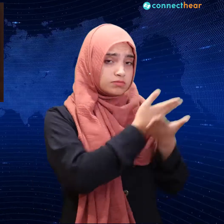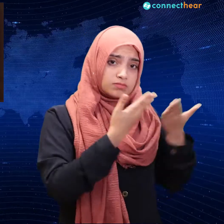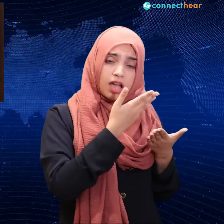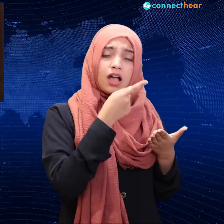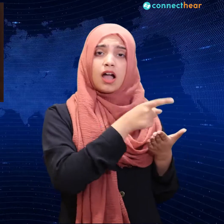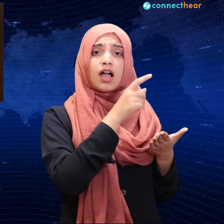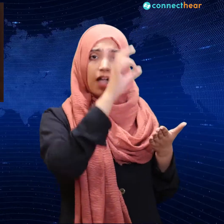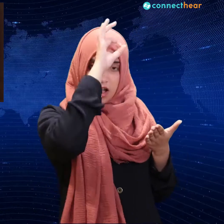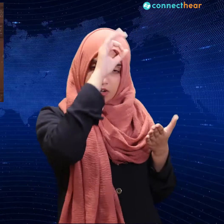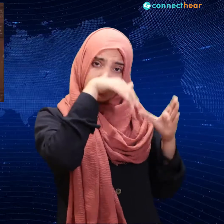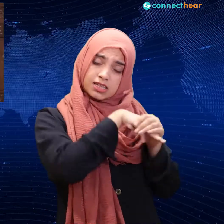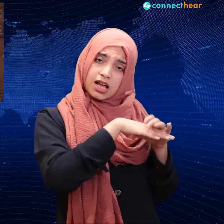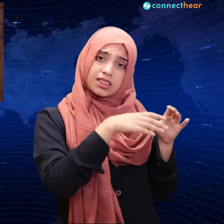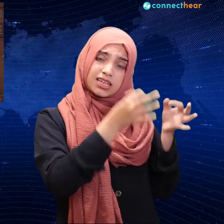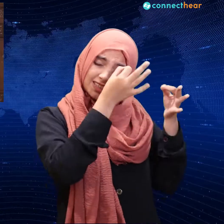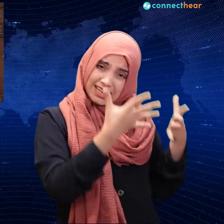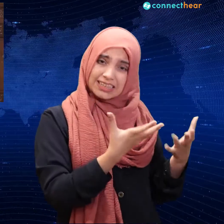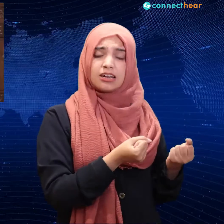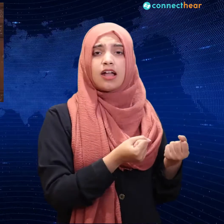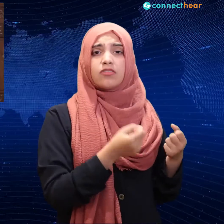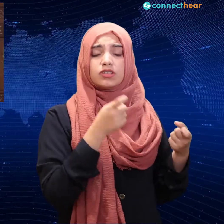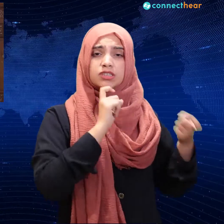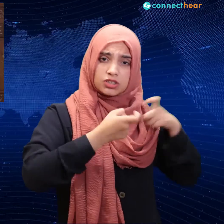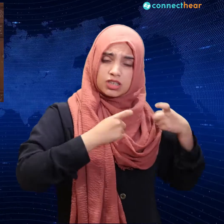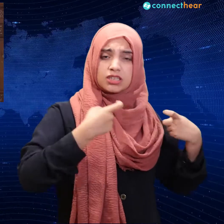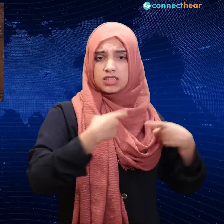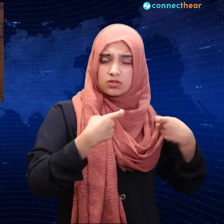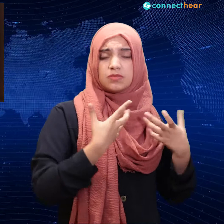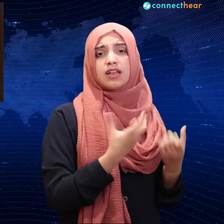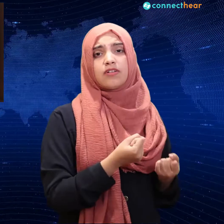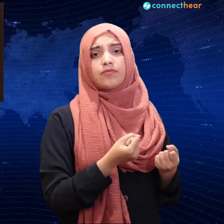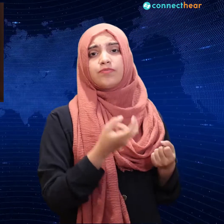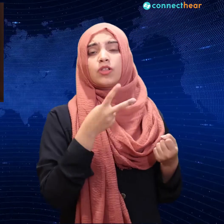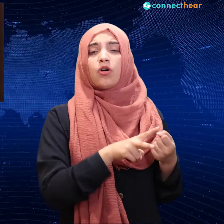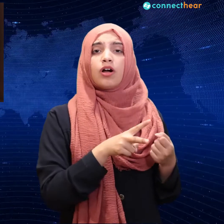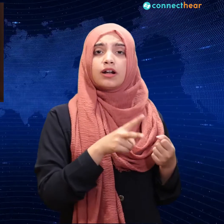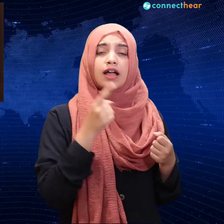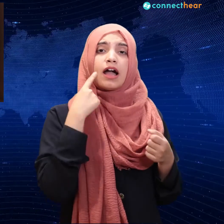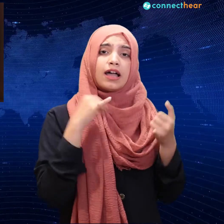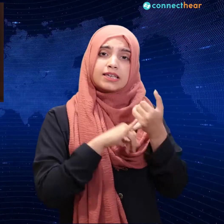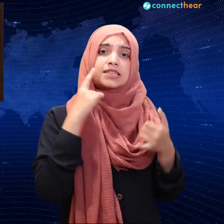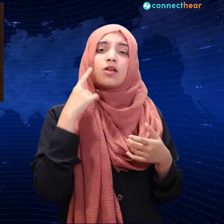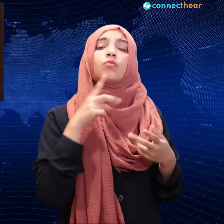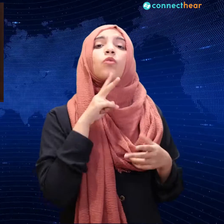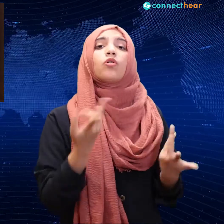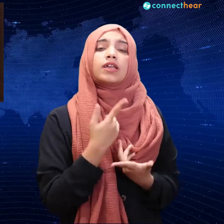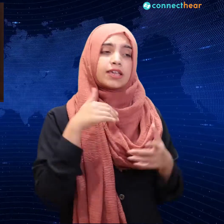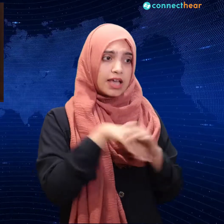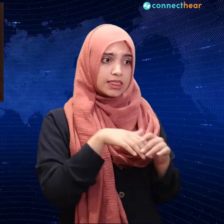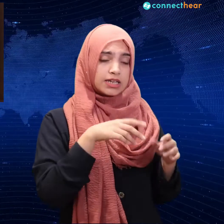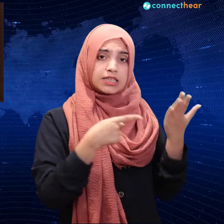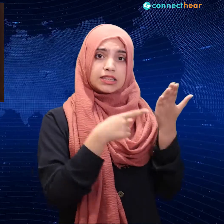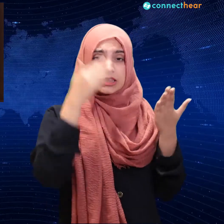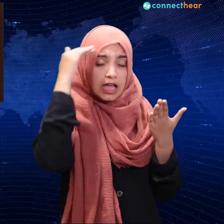intelligence agencies told us that Taliban would not be able to take over all of Afghanistan. And if they tried